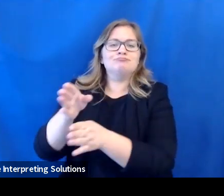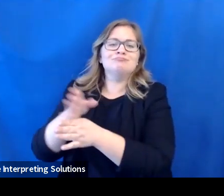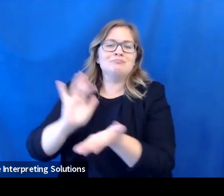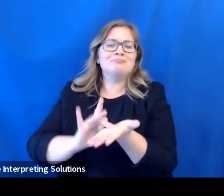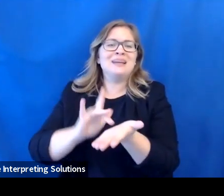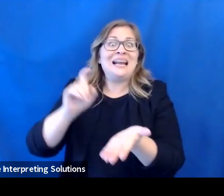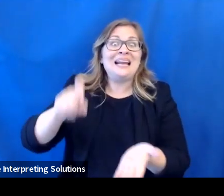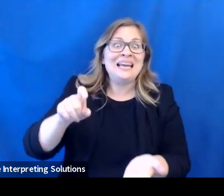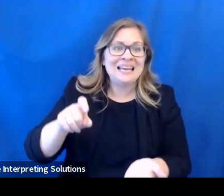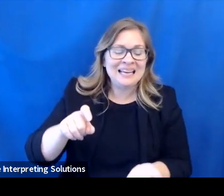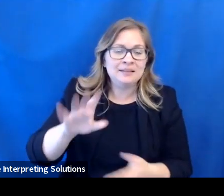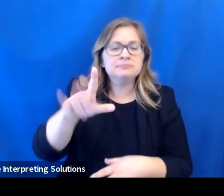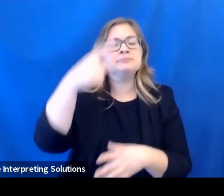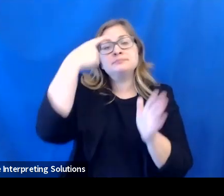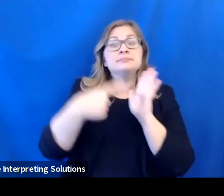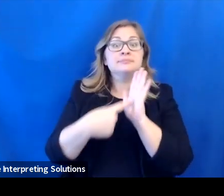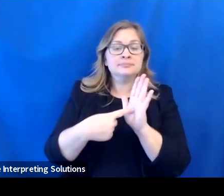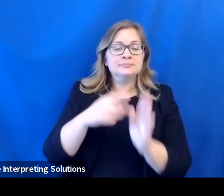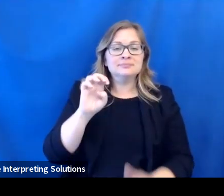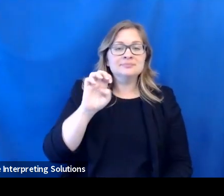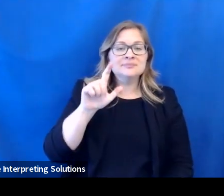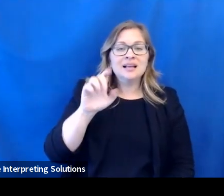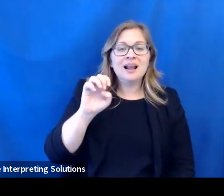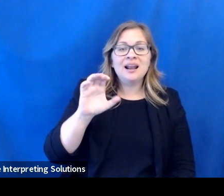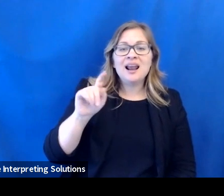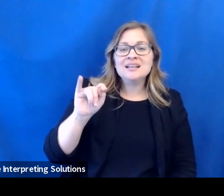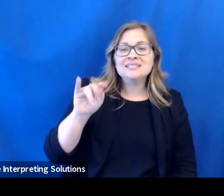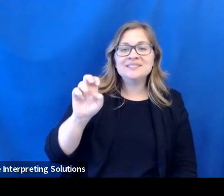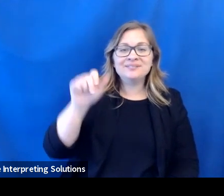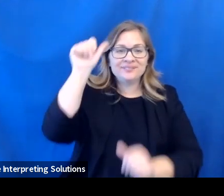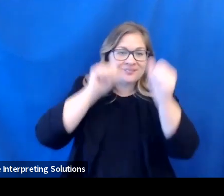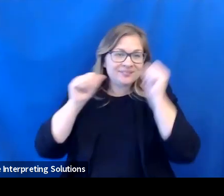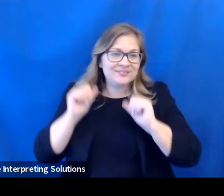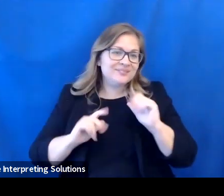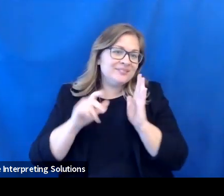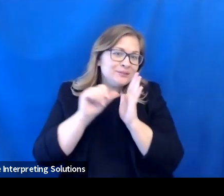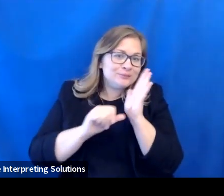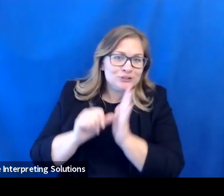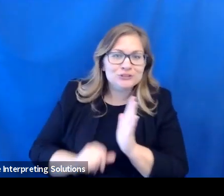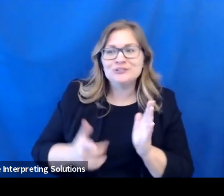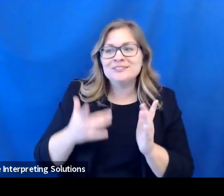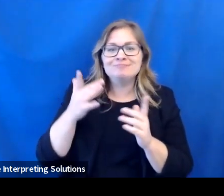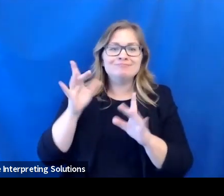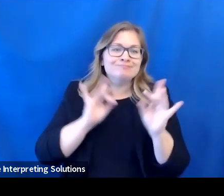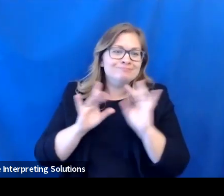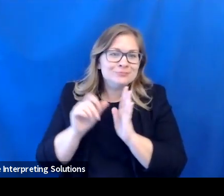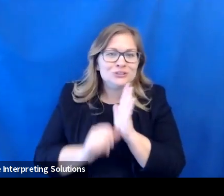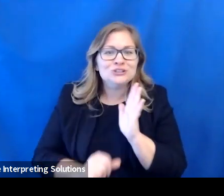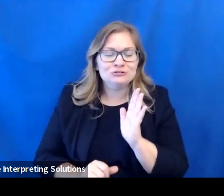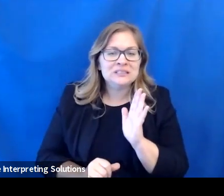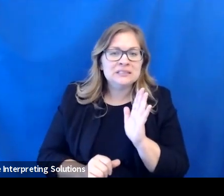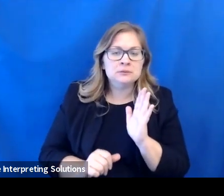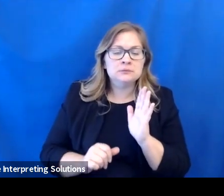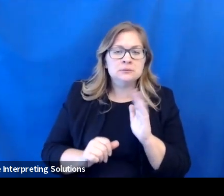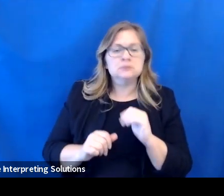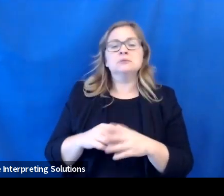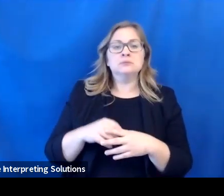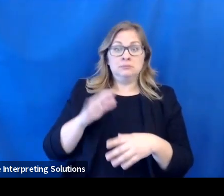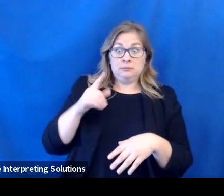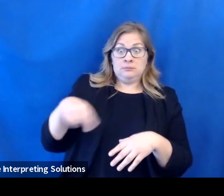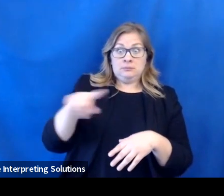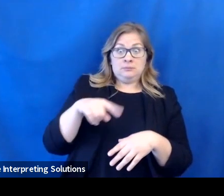needed to furlough these people, and they were using their sick time or whatever they were doing. But many of those, if not